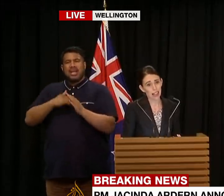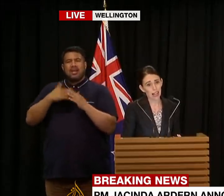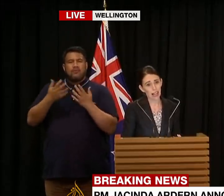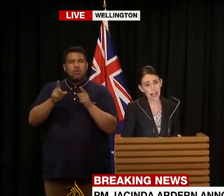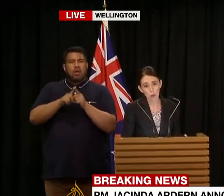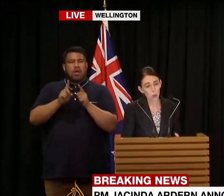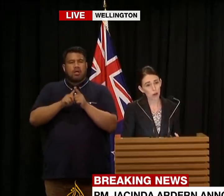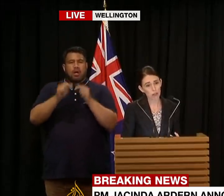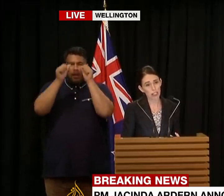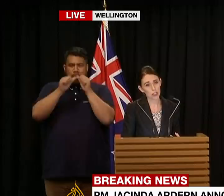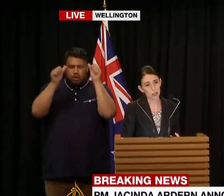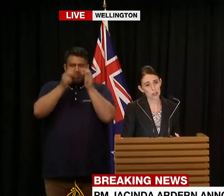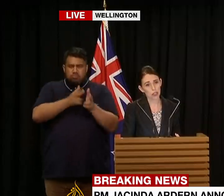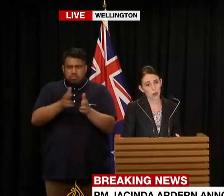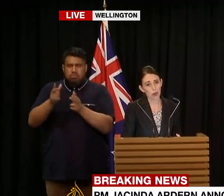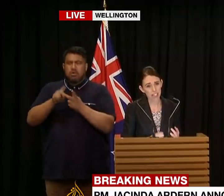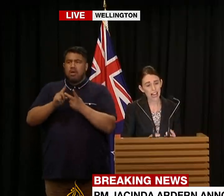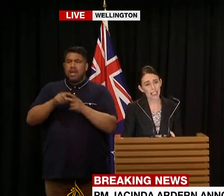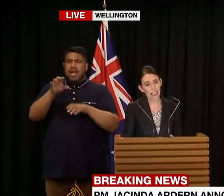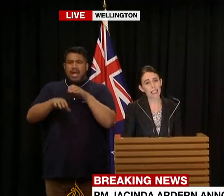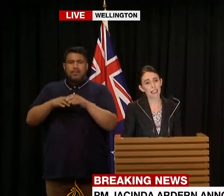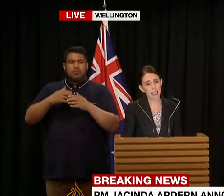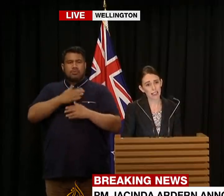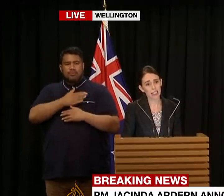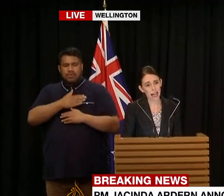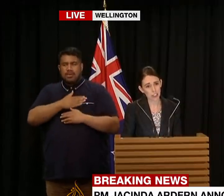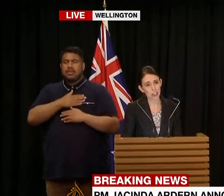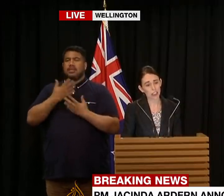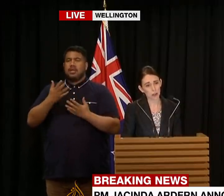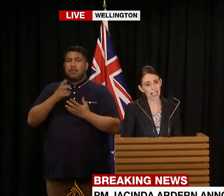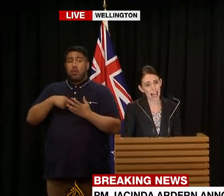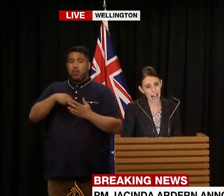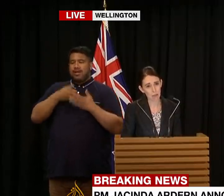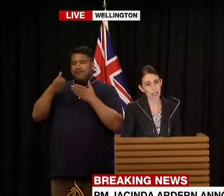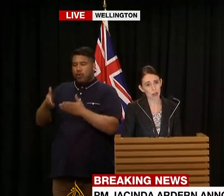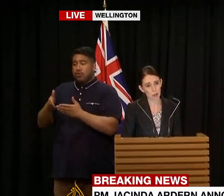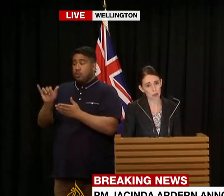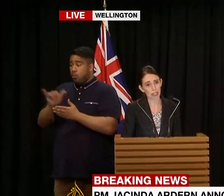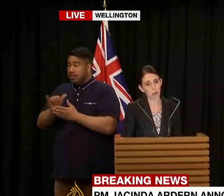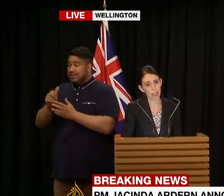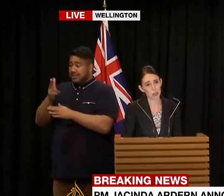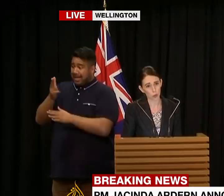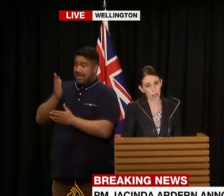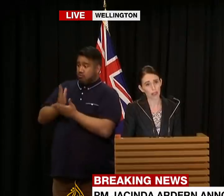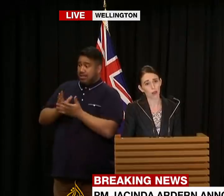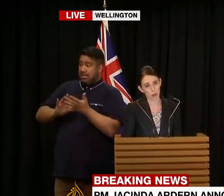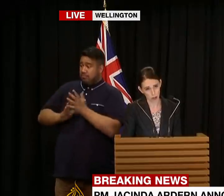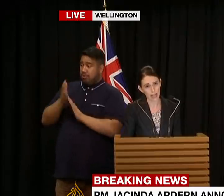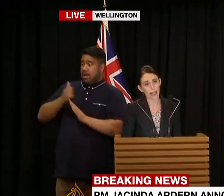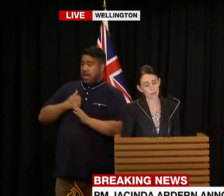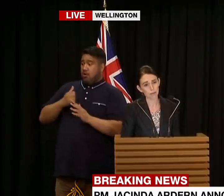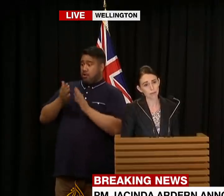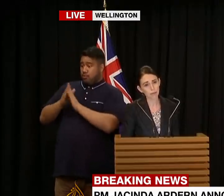possums, animal welfare issues. We've targeted here the guns that are actually doing the harm in our community, and we saw that